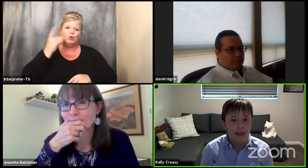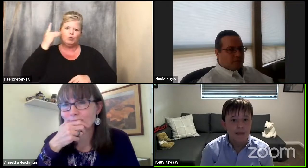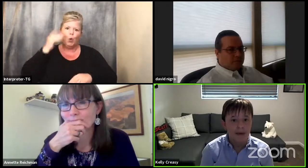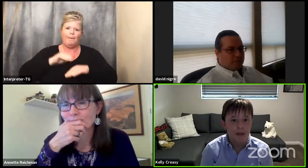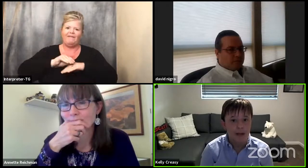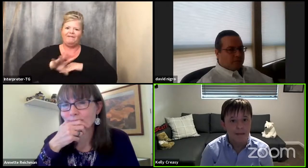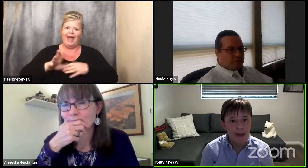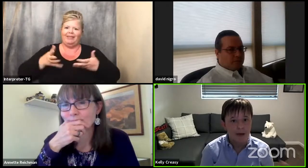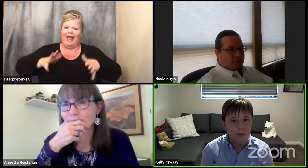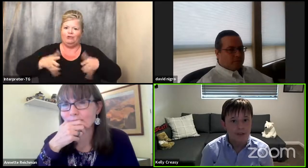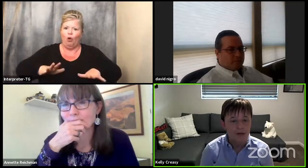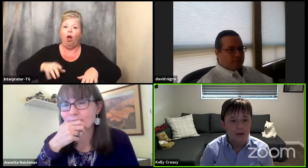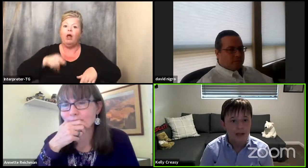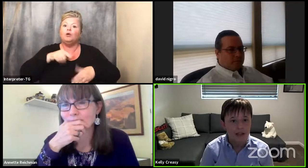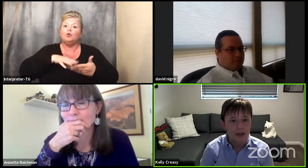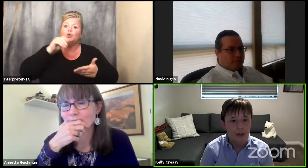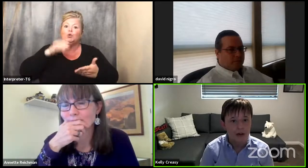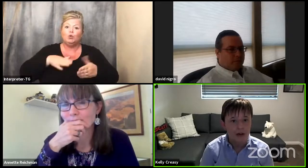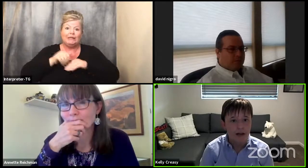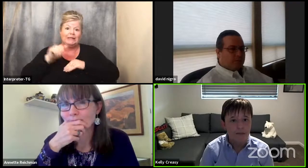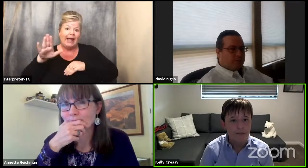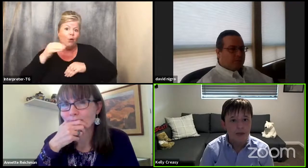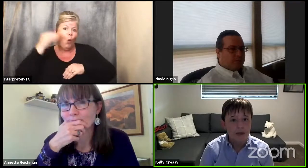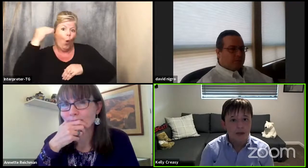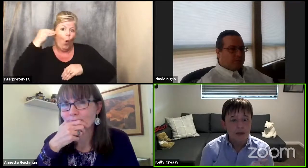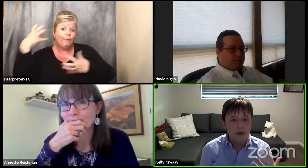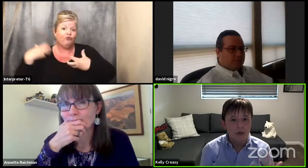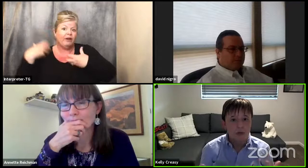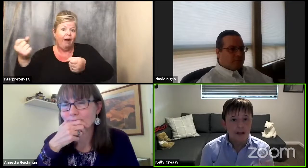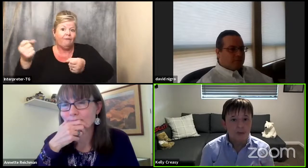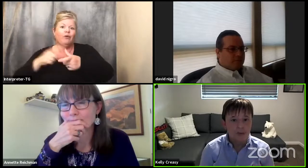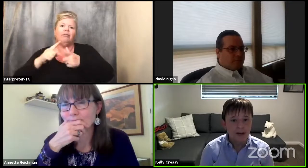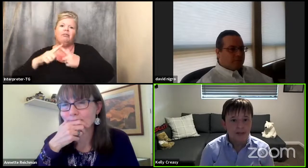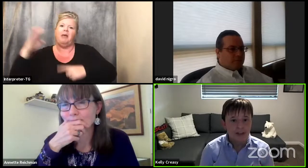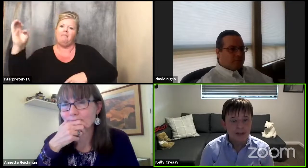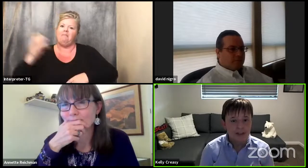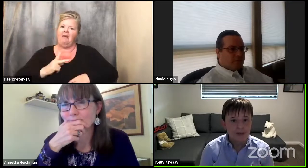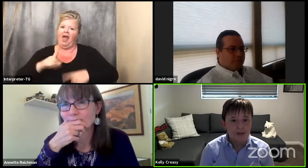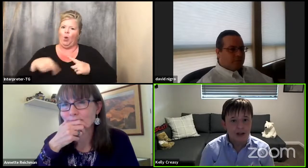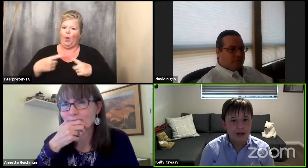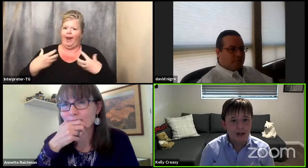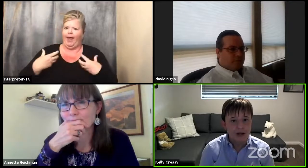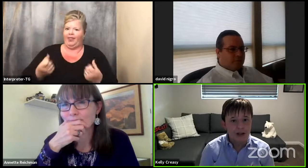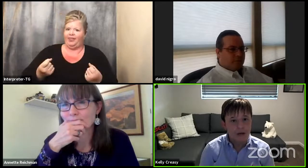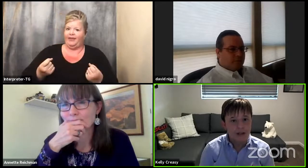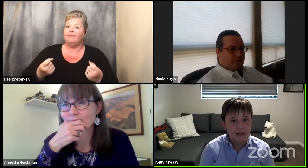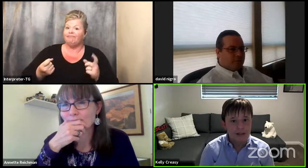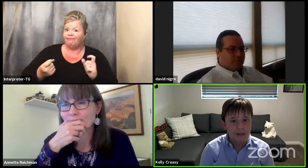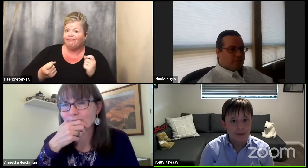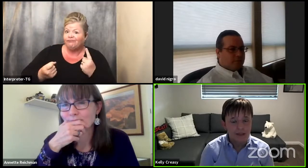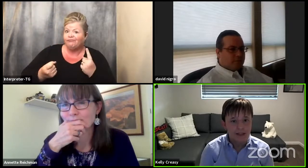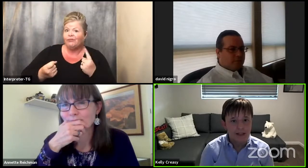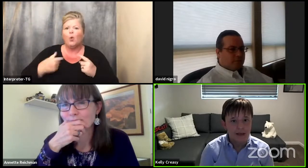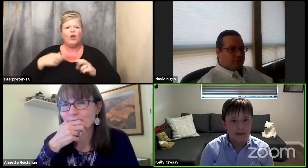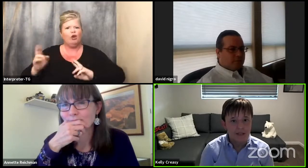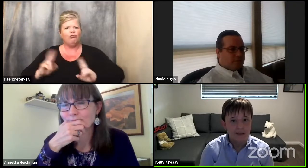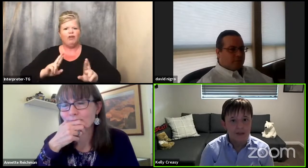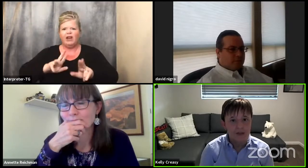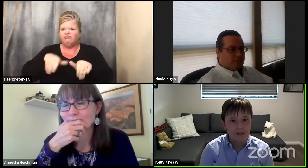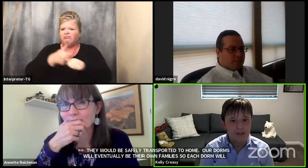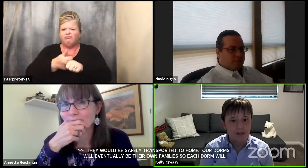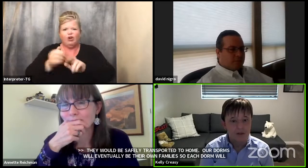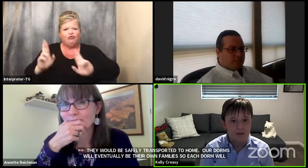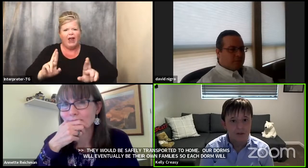and then would come back once they're ready to go. So we are prepared for that too. We've got a great system in place,